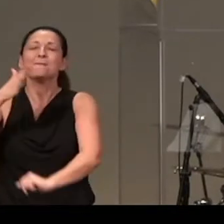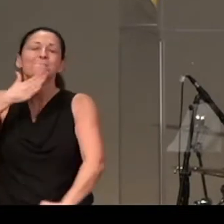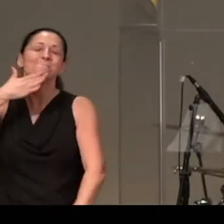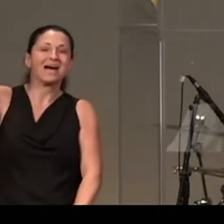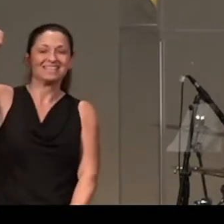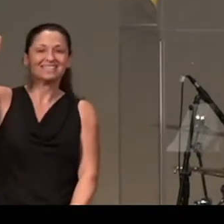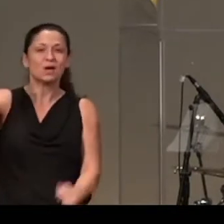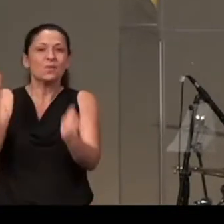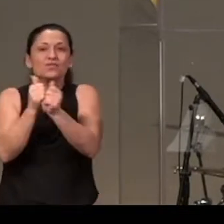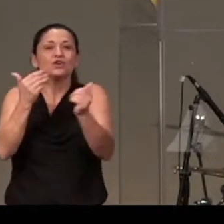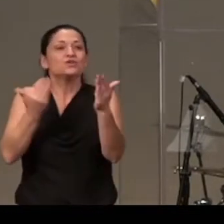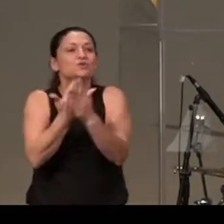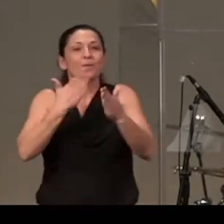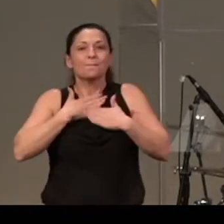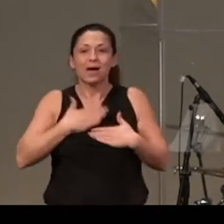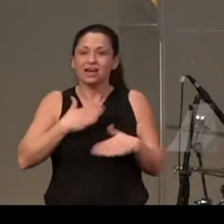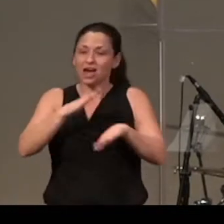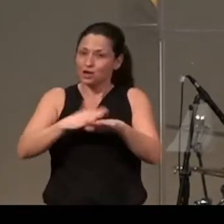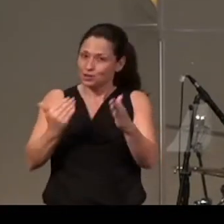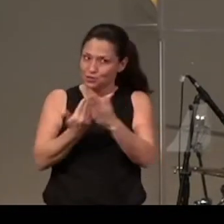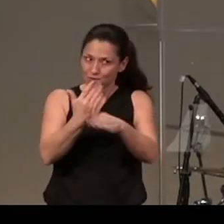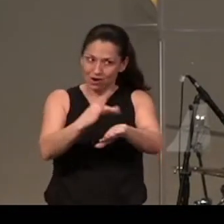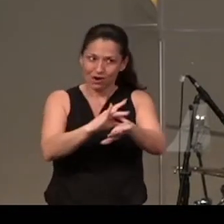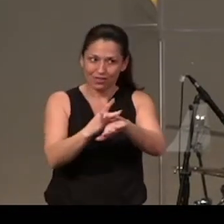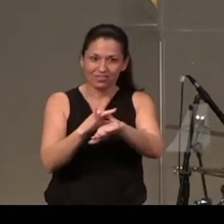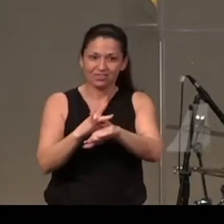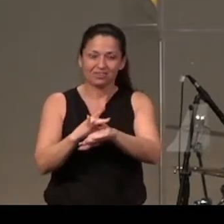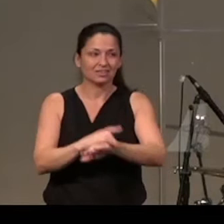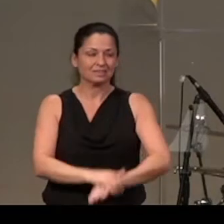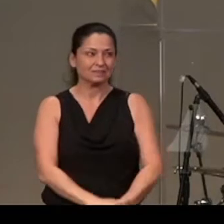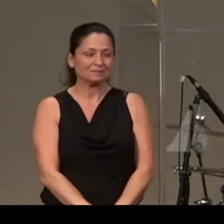bodies on a new earth.